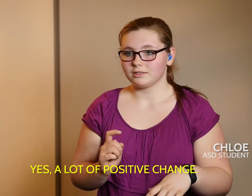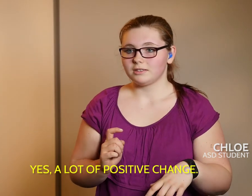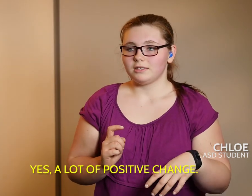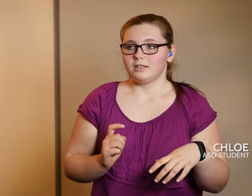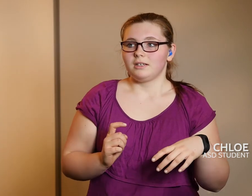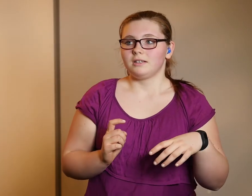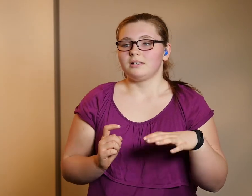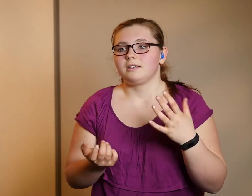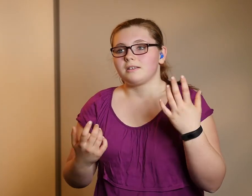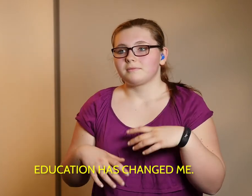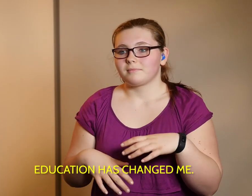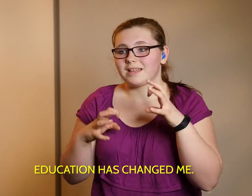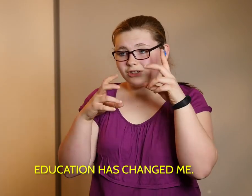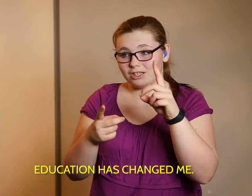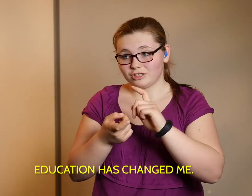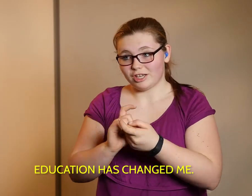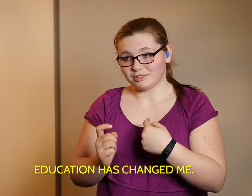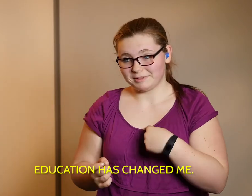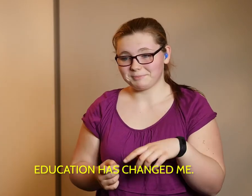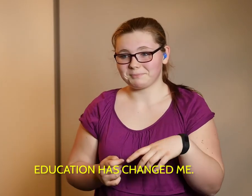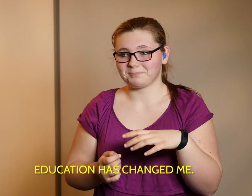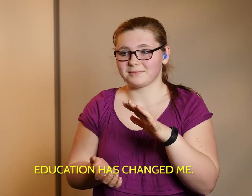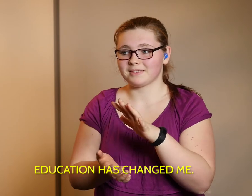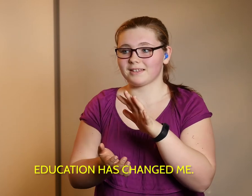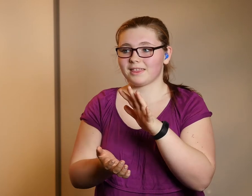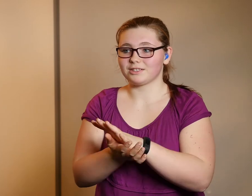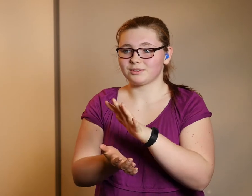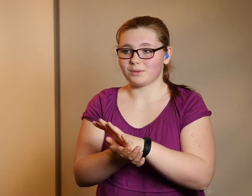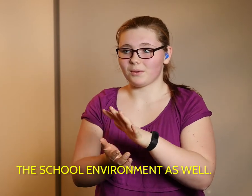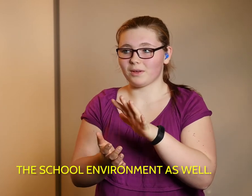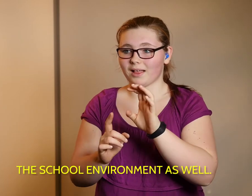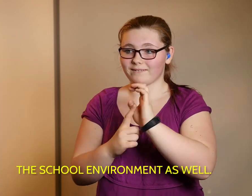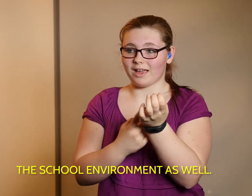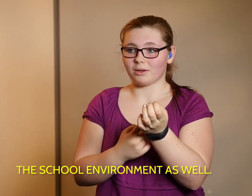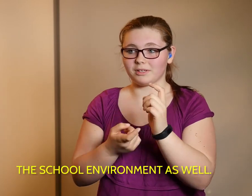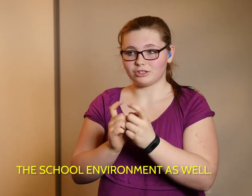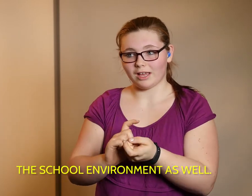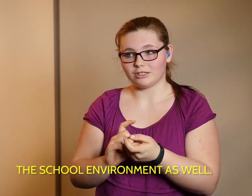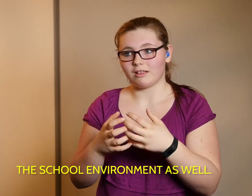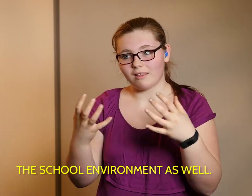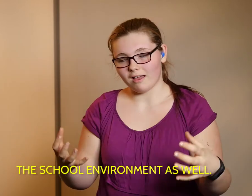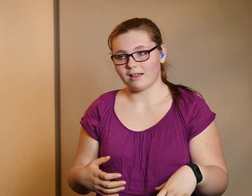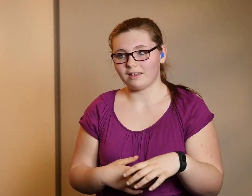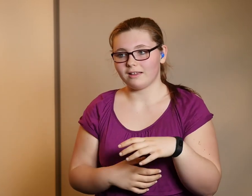change. And education has changed me, the school environment as well.